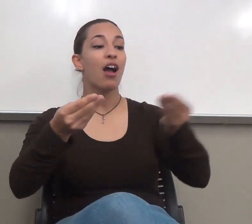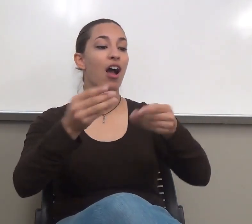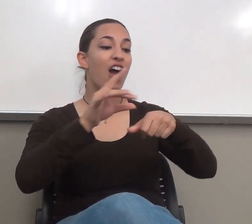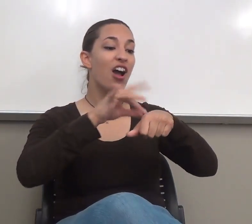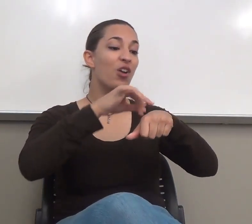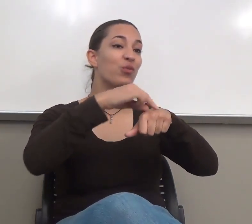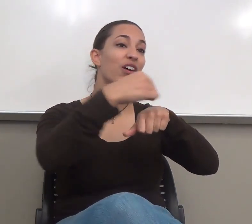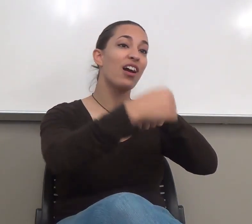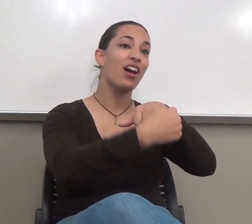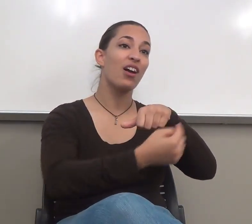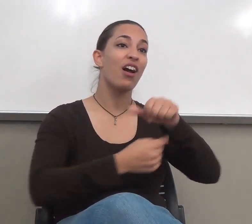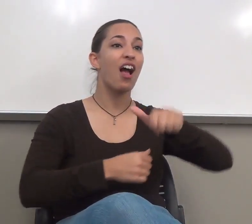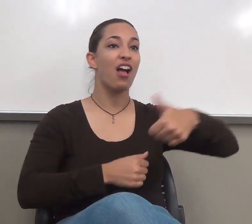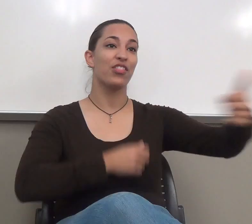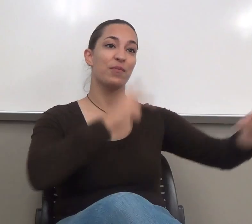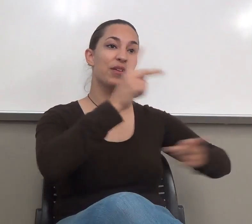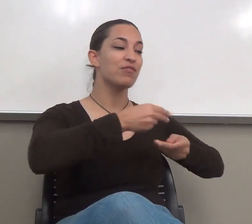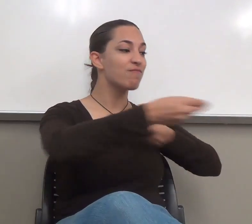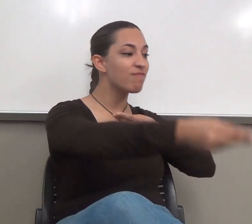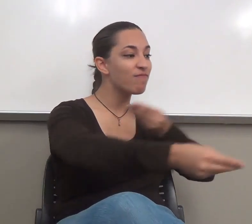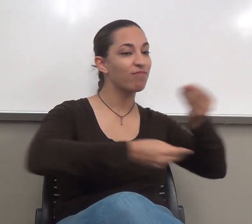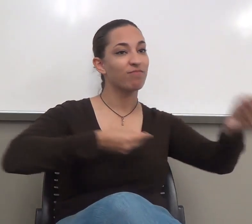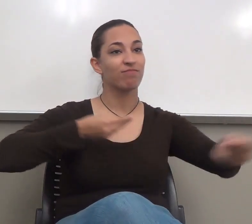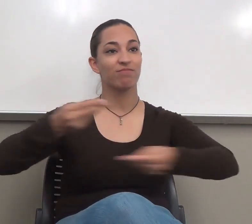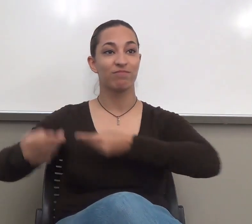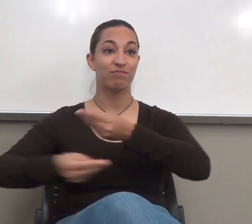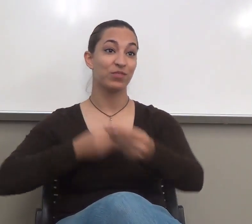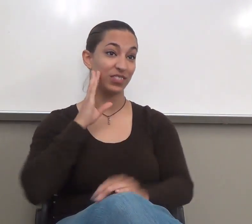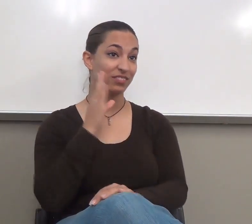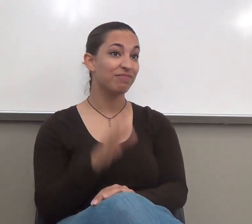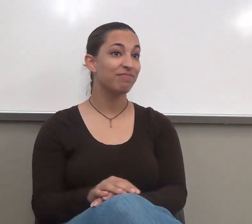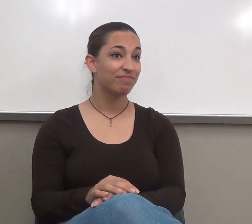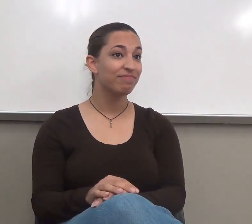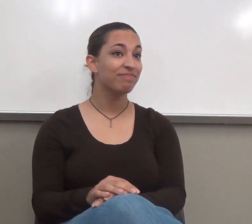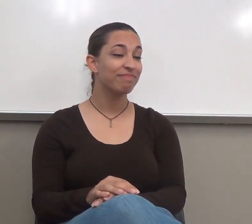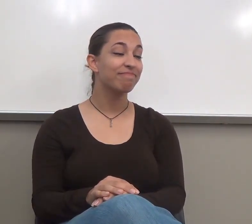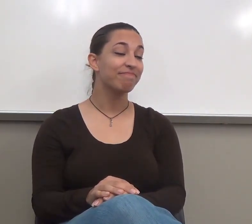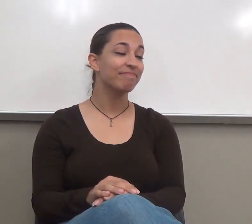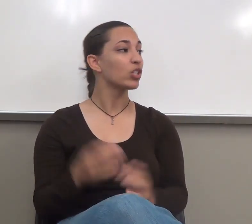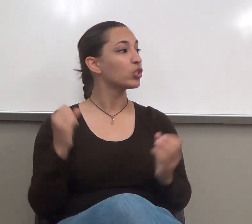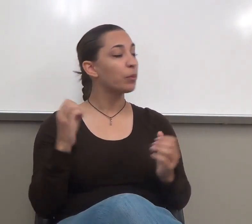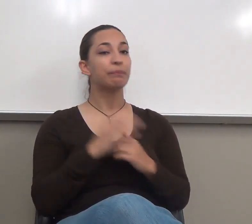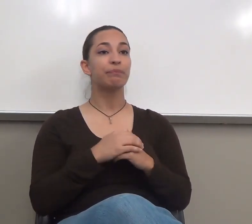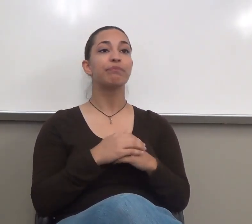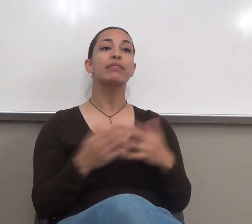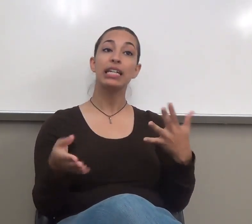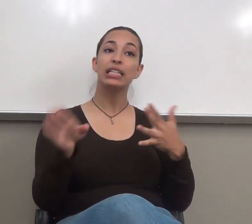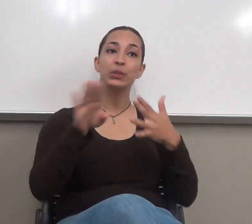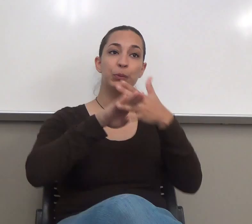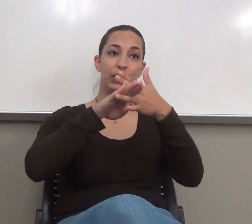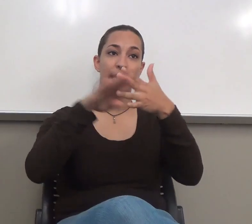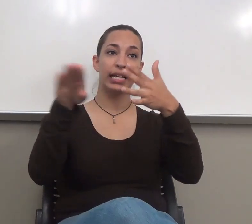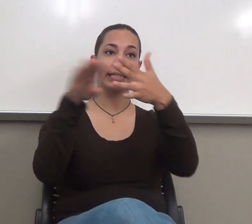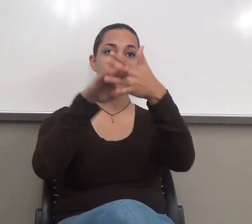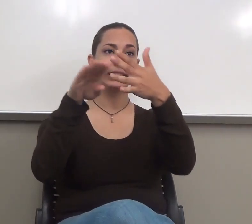master's degree. You'll find that you're sharing those ideas with people in other parts of the world. And that's what we want